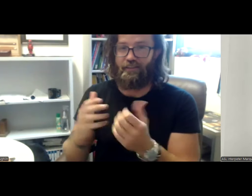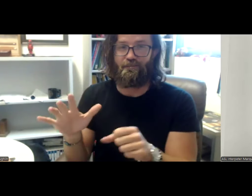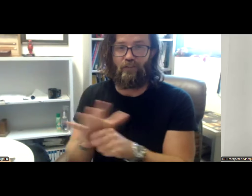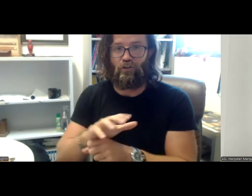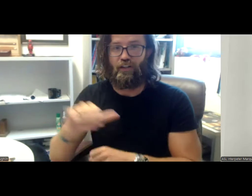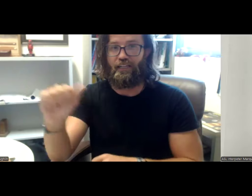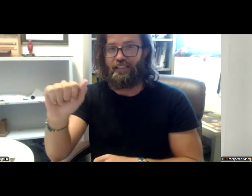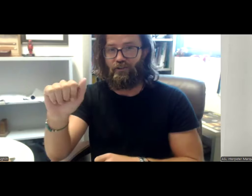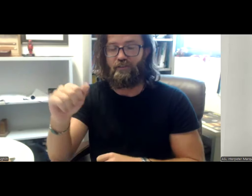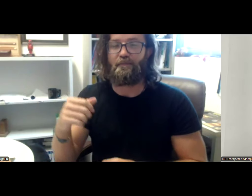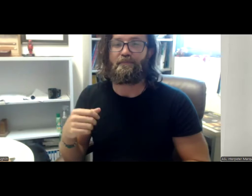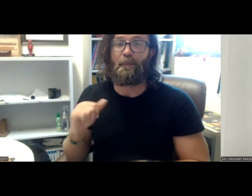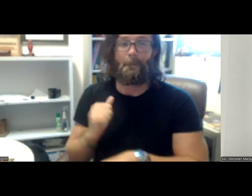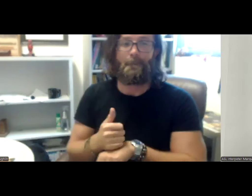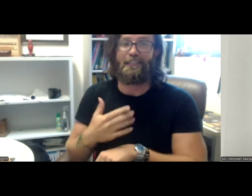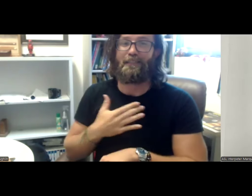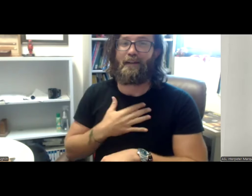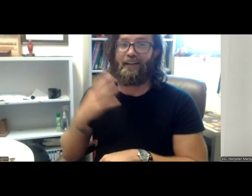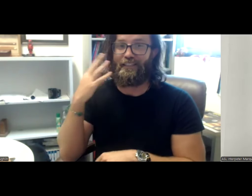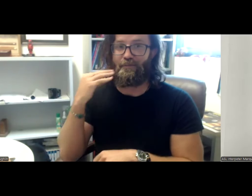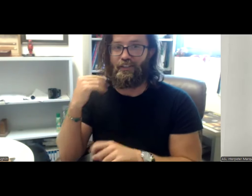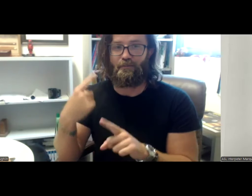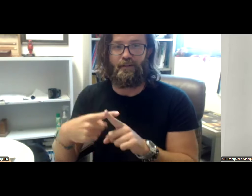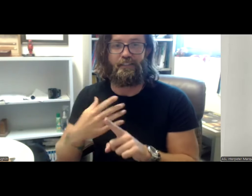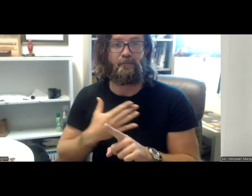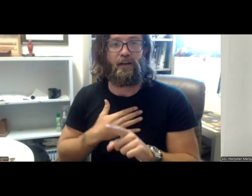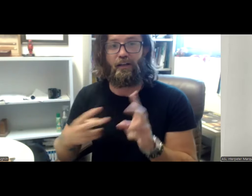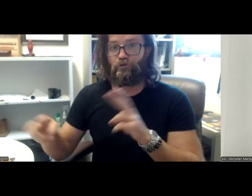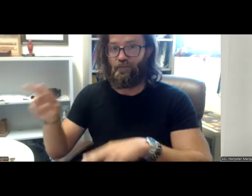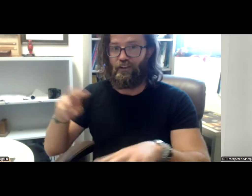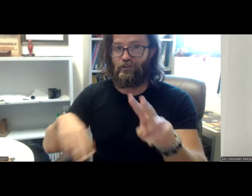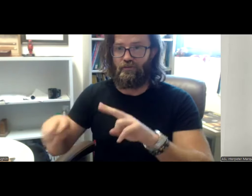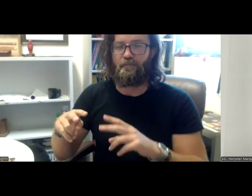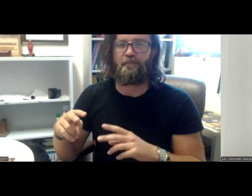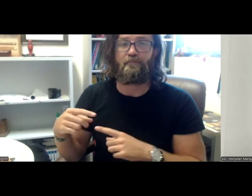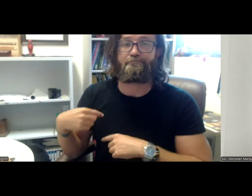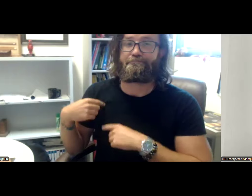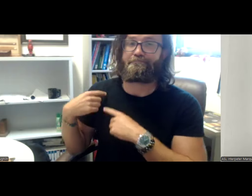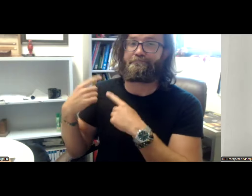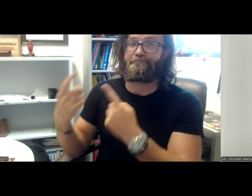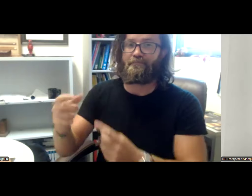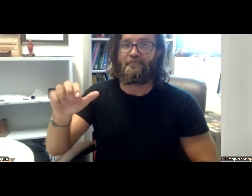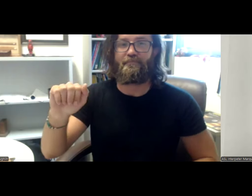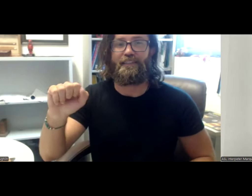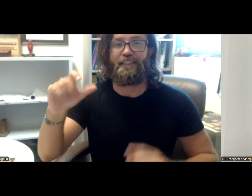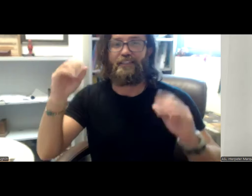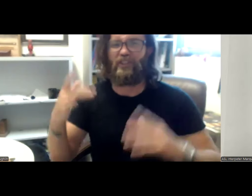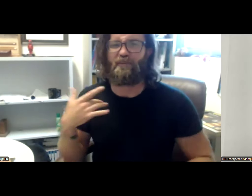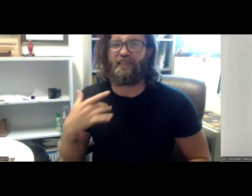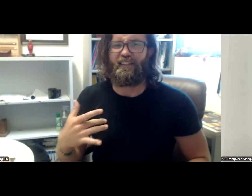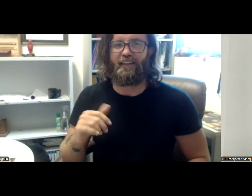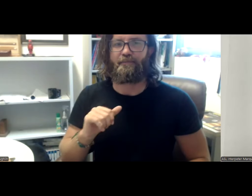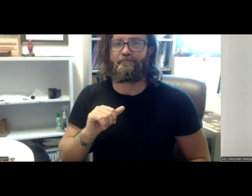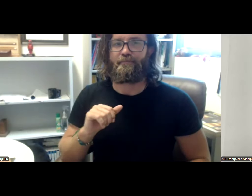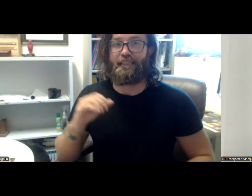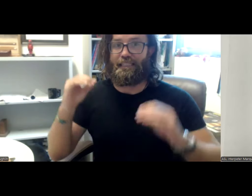And since this is a completely online class, fully asynchronous, based on my experience and my observations from teaching other